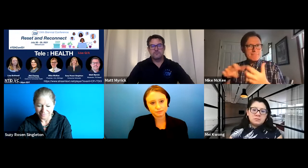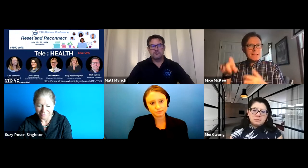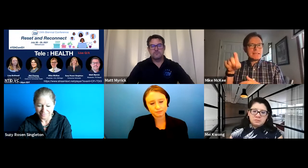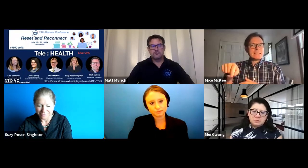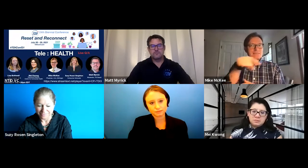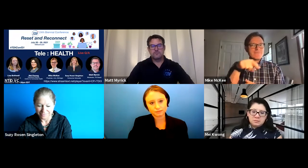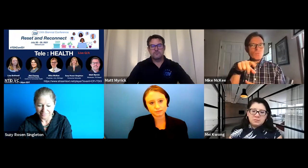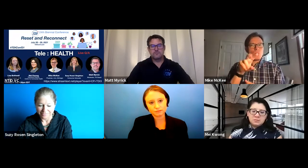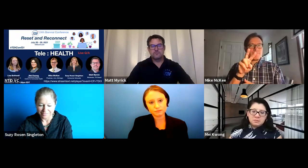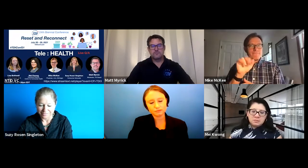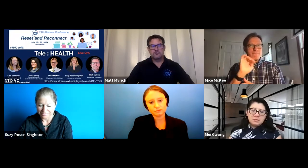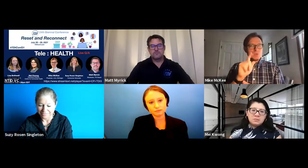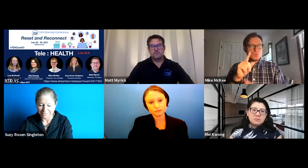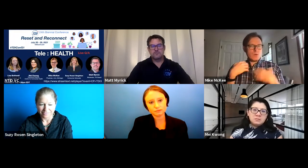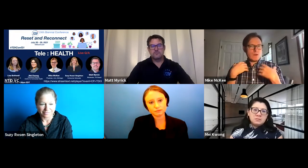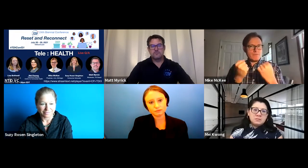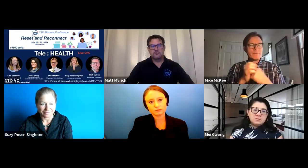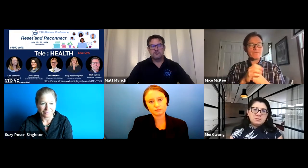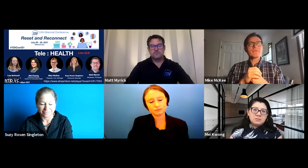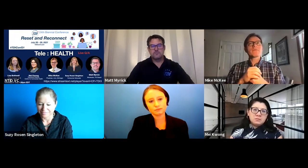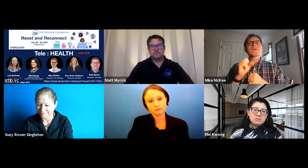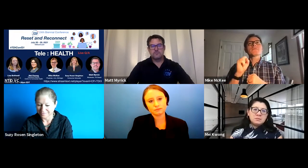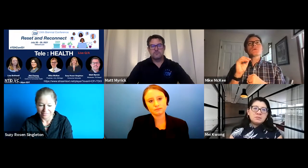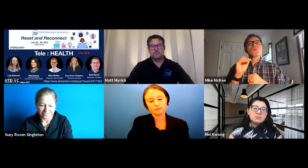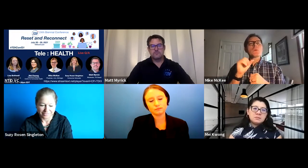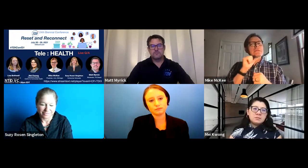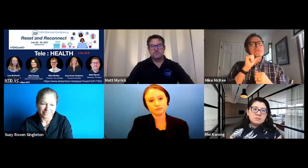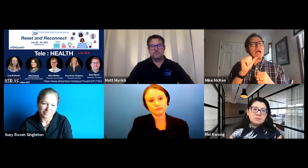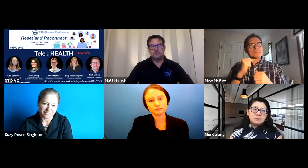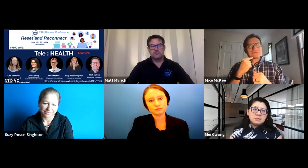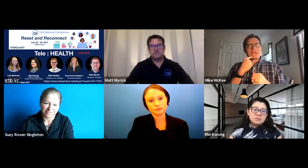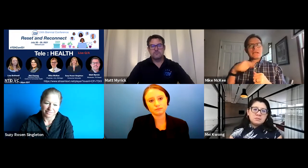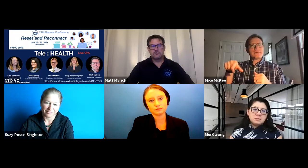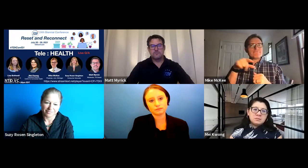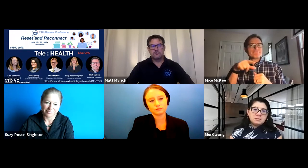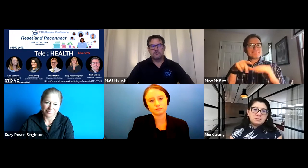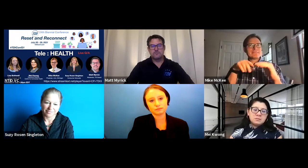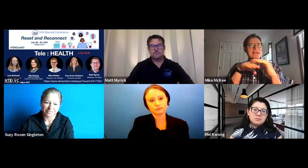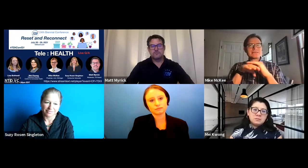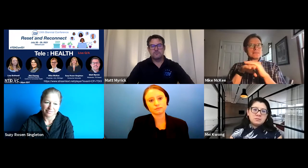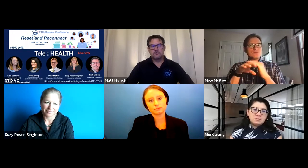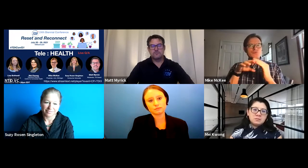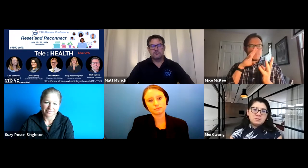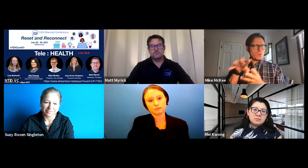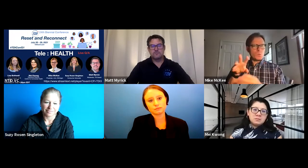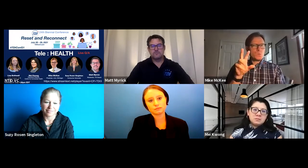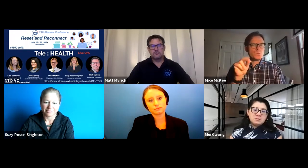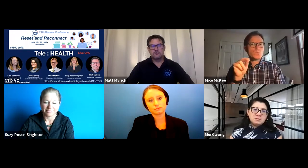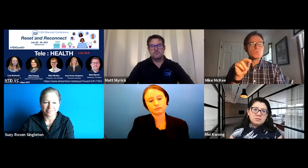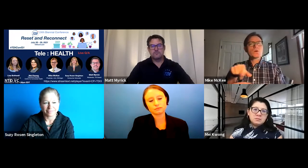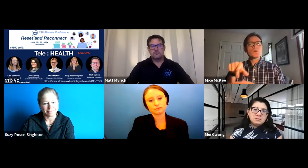the fly and at the same time trying to accommodate the needs of people through virtual health platforms. And that's not to